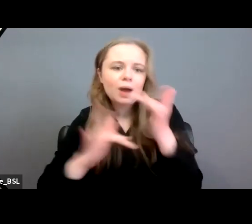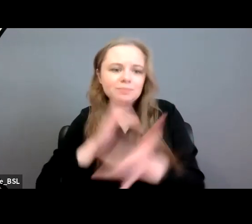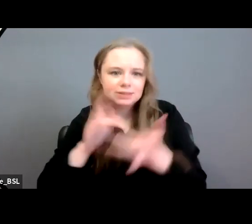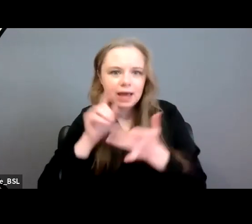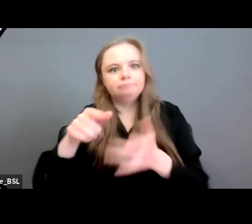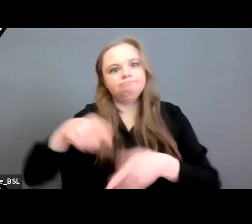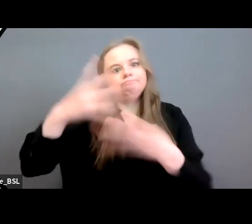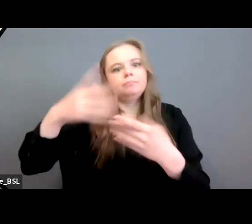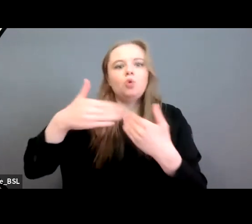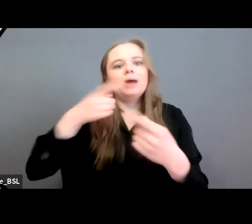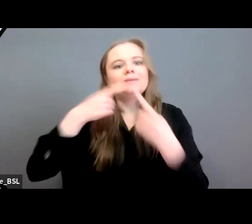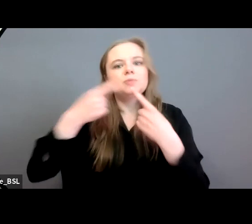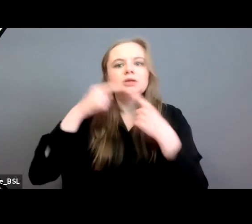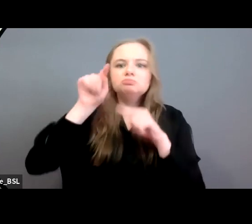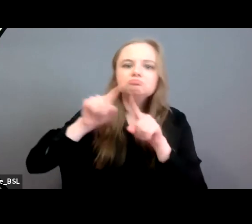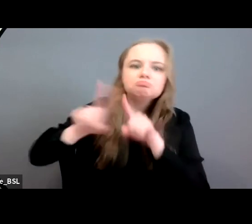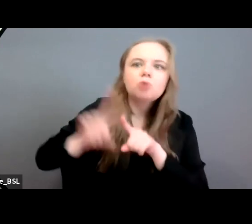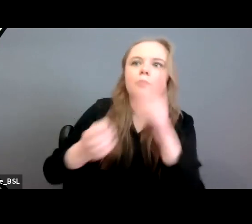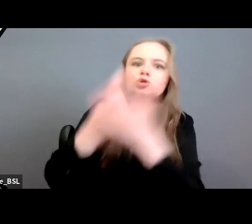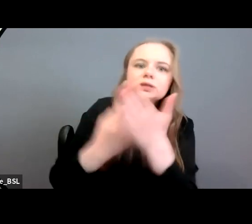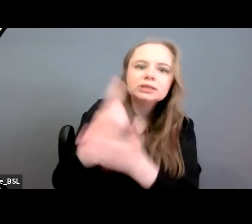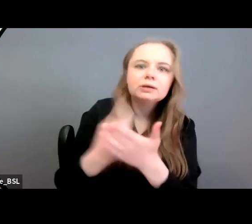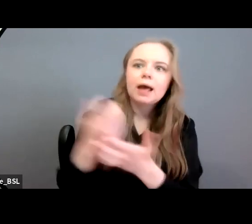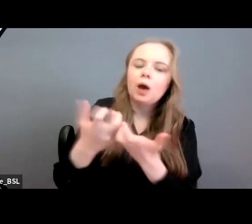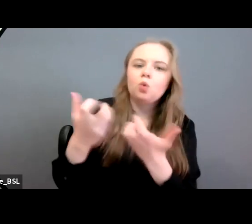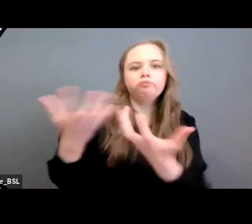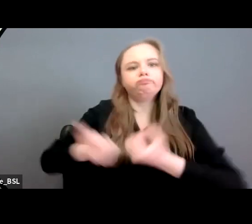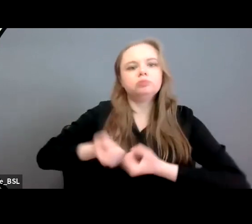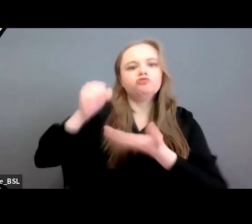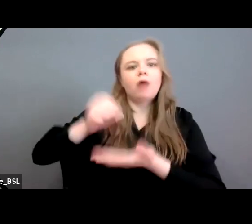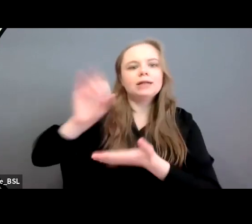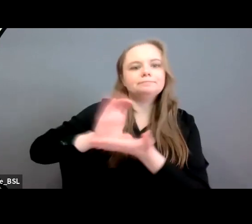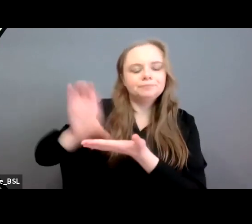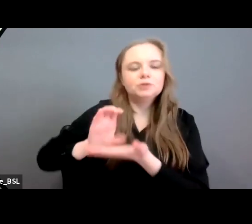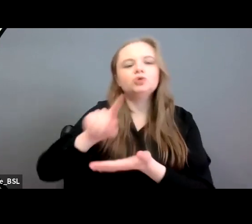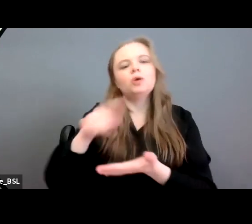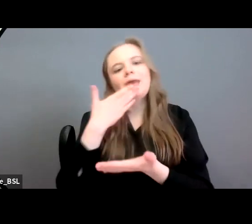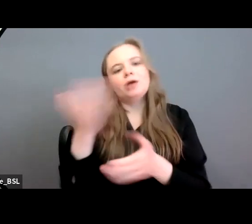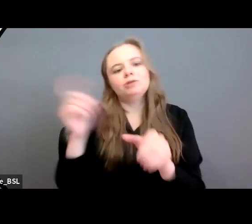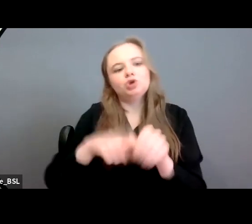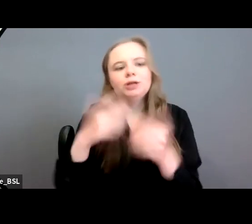information on the opportunities for some of those grants. And you'll be hearing from us shortly. Thank you for joining today.